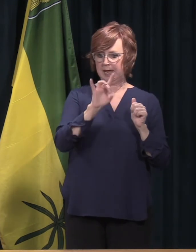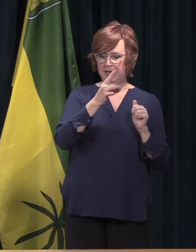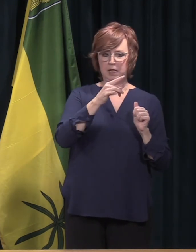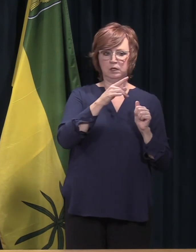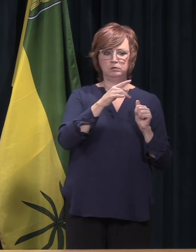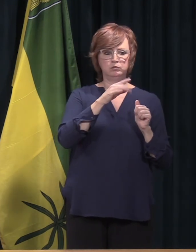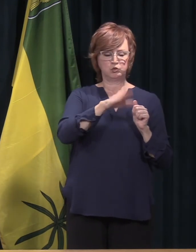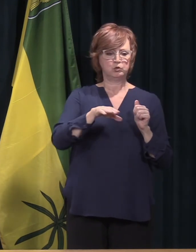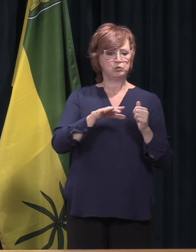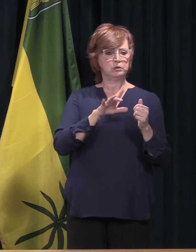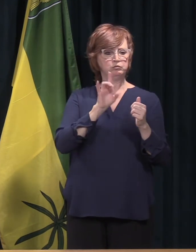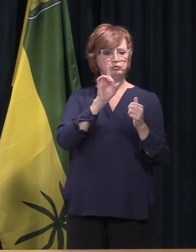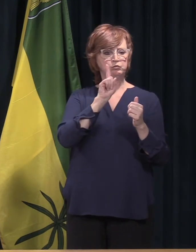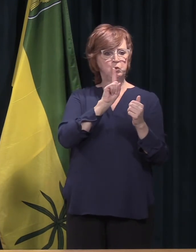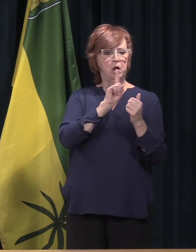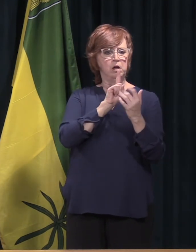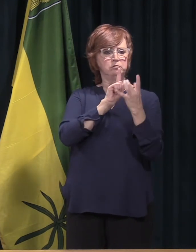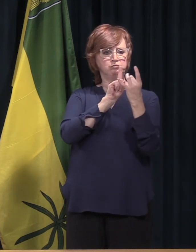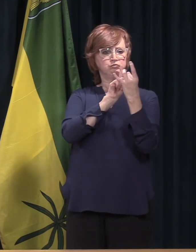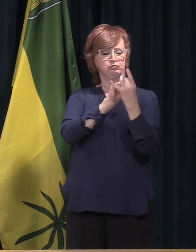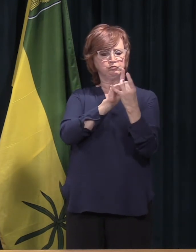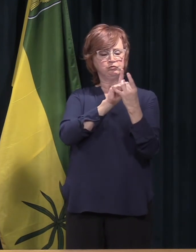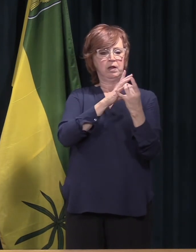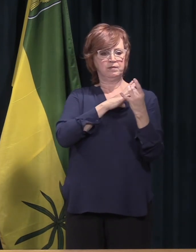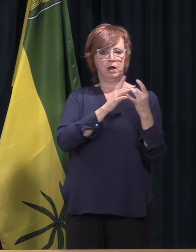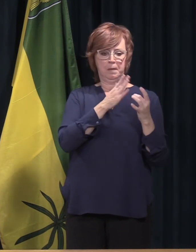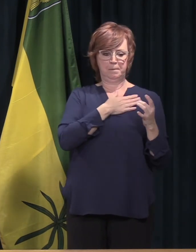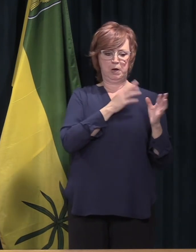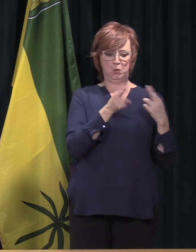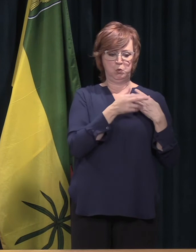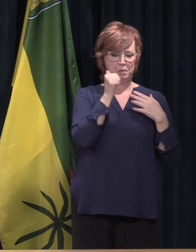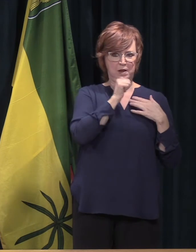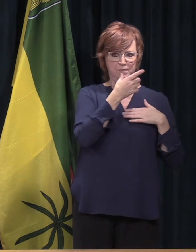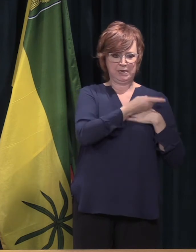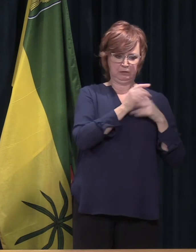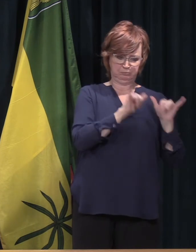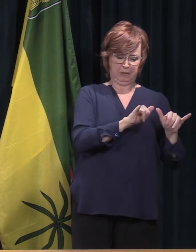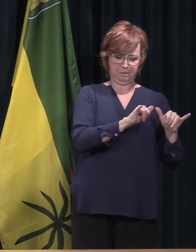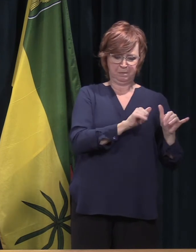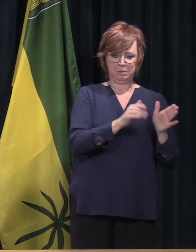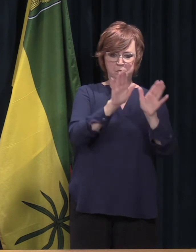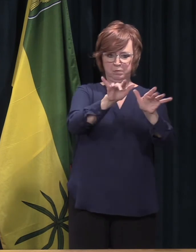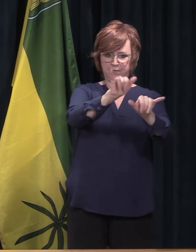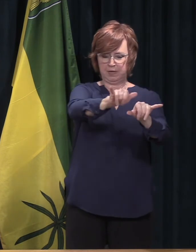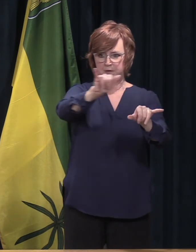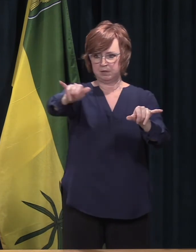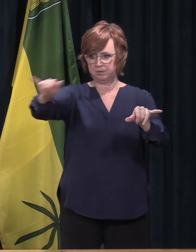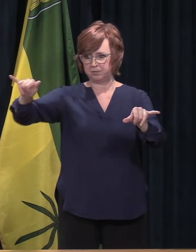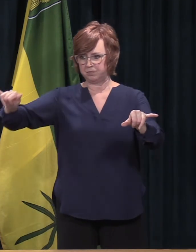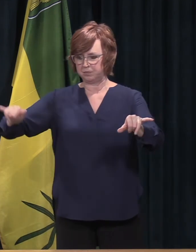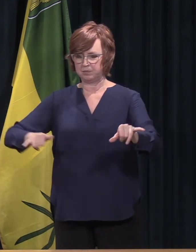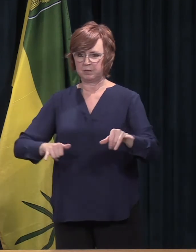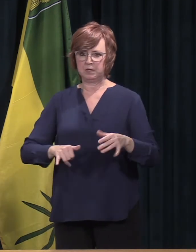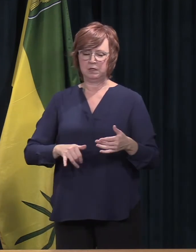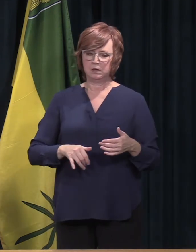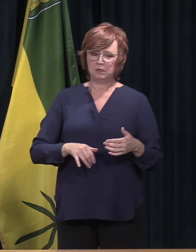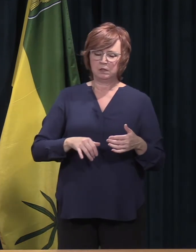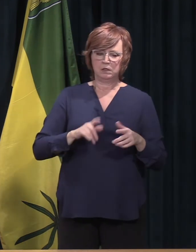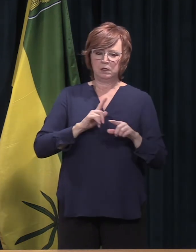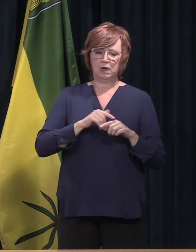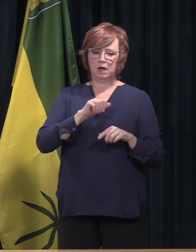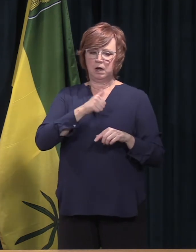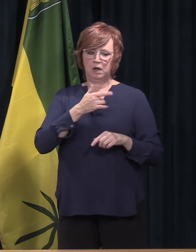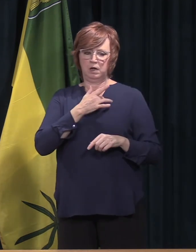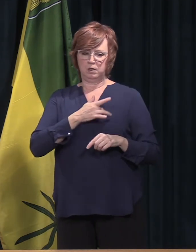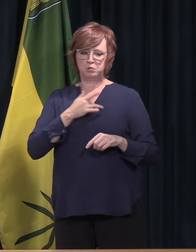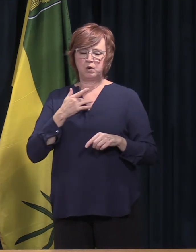daycares. But at some point, I think some provinces have gone to limiting daycare size or closing them. But then, of course,